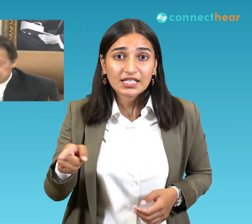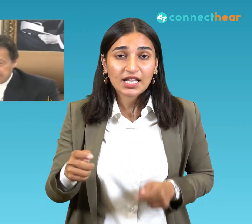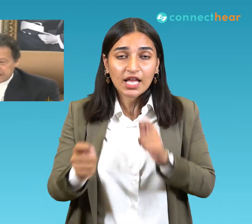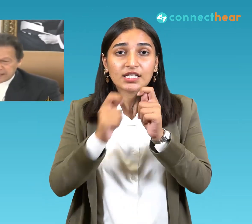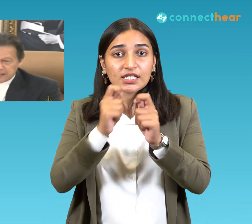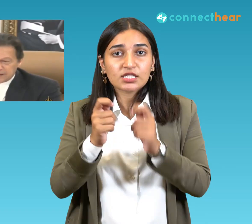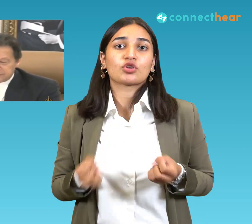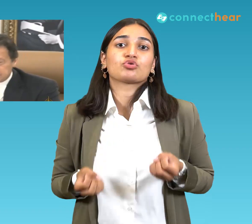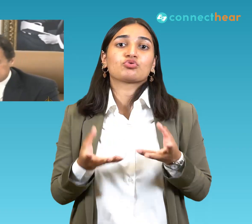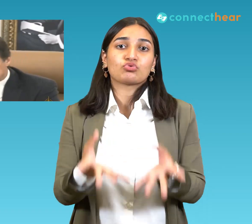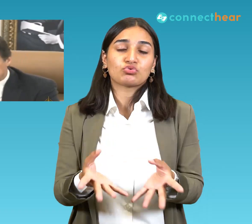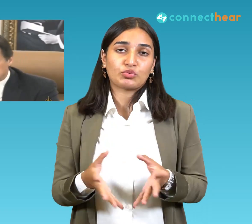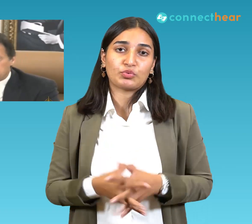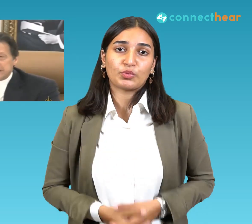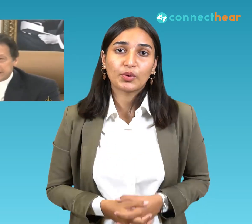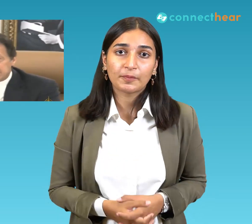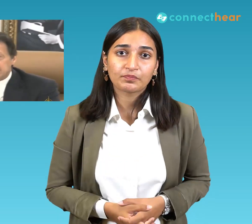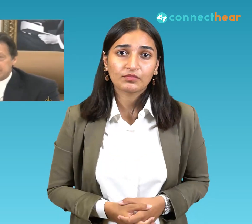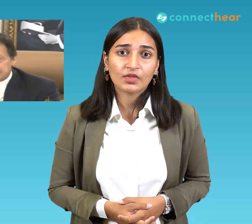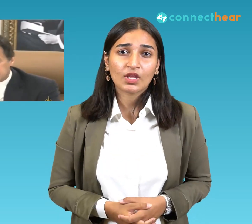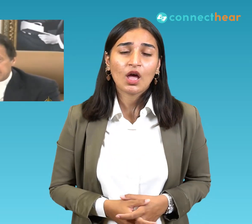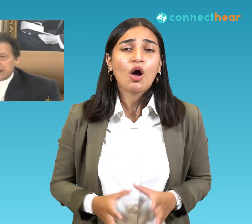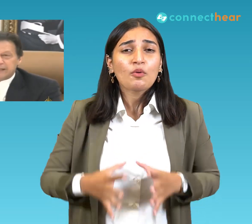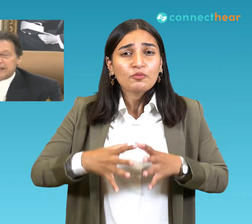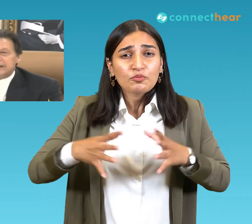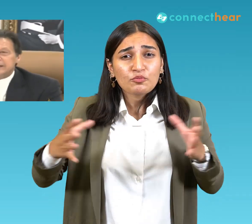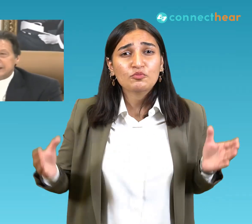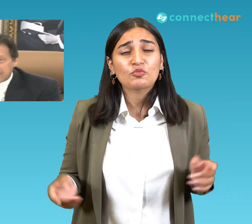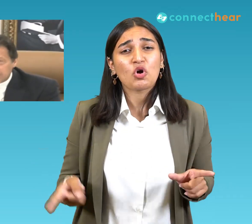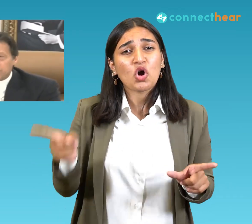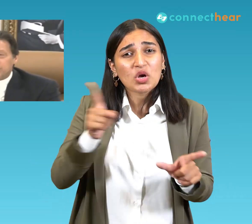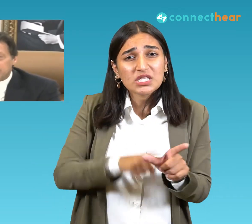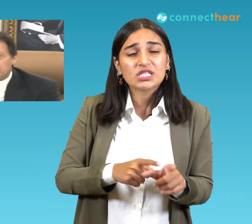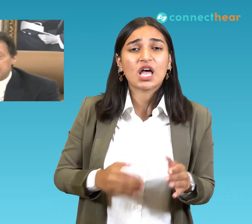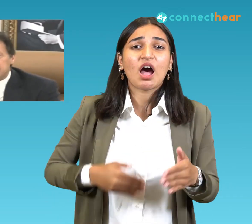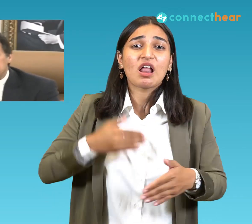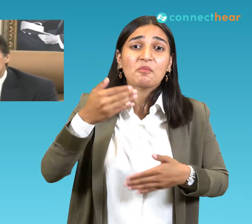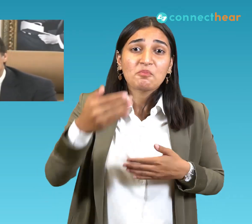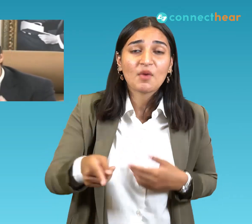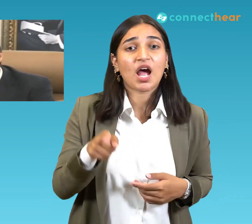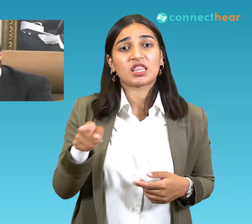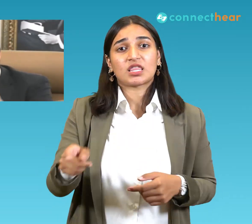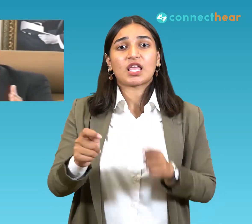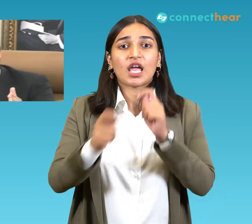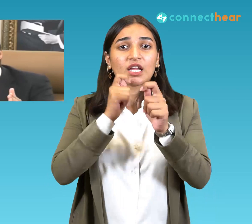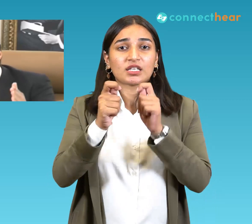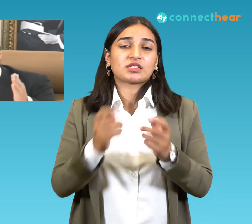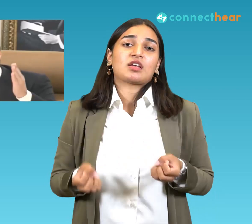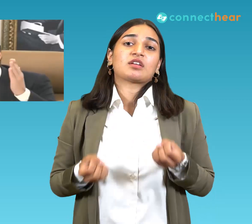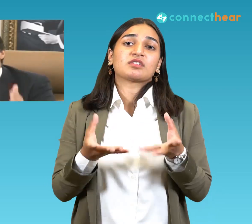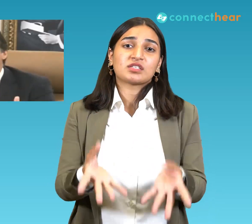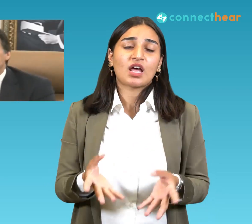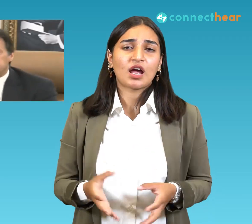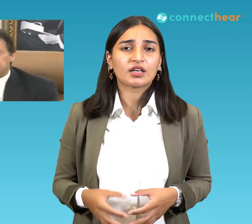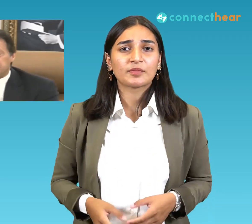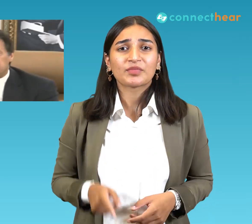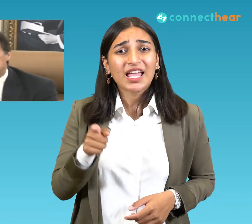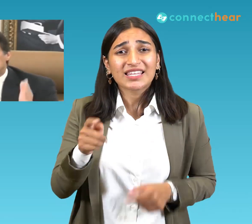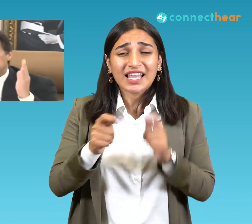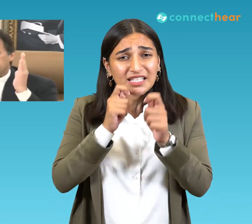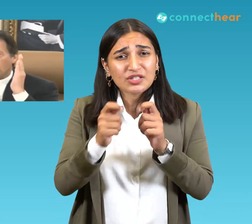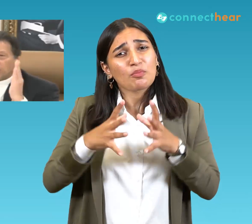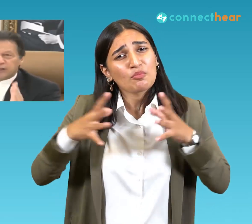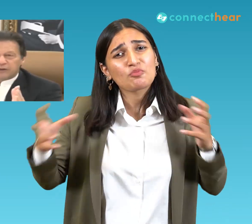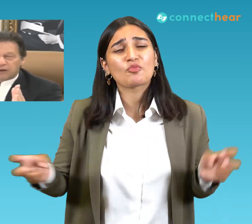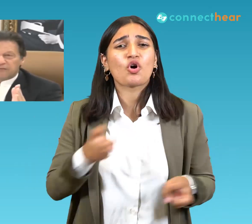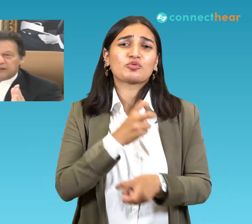the fact that after so many years there's a dialogue going on, no matter how difficult, and it was always going to be difficult.